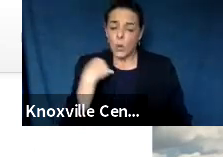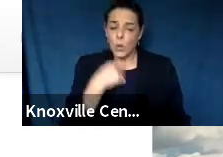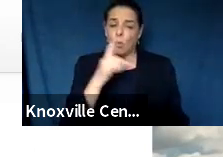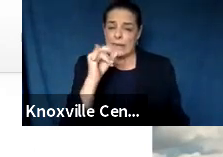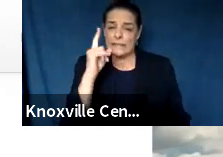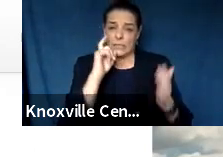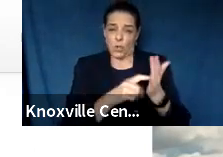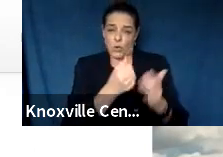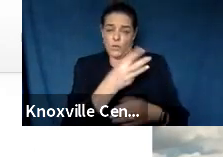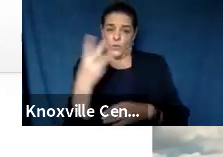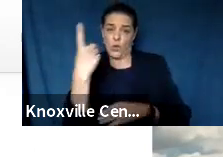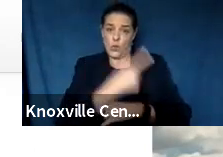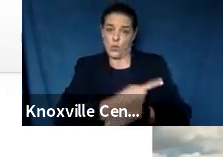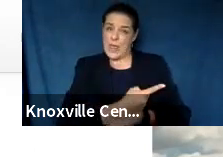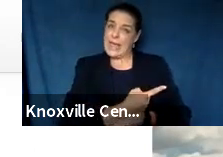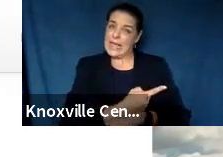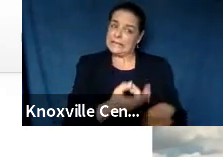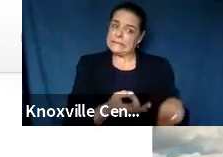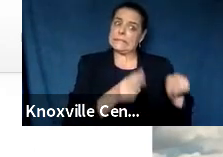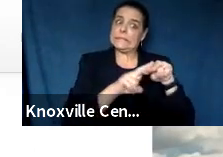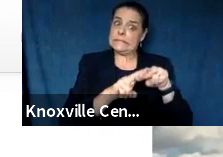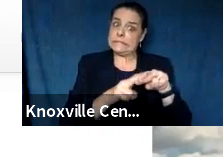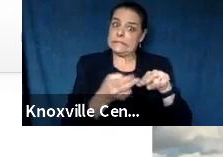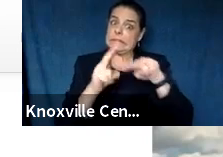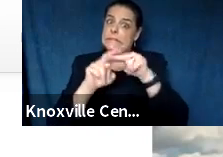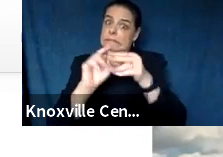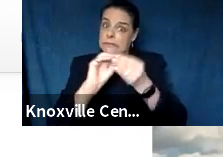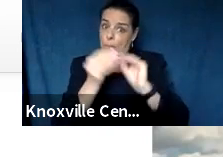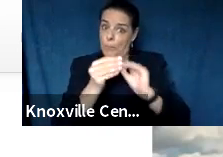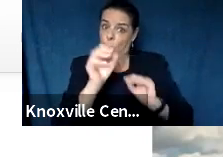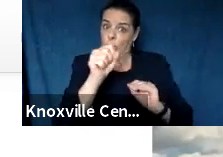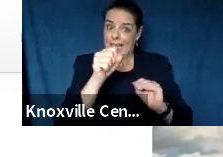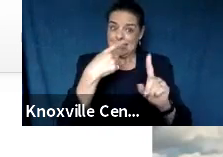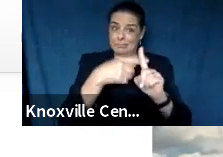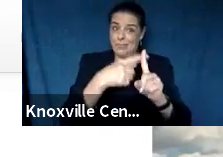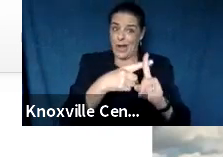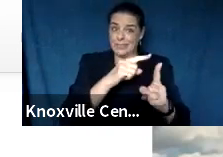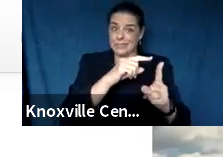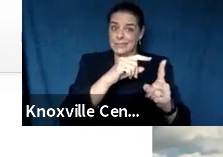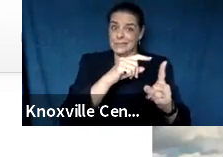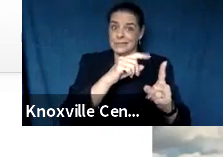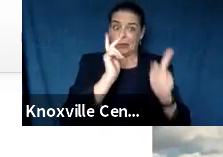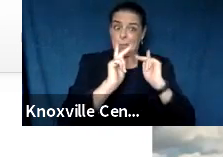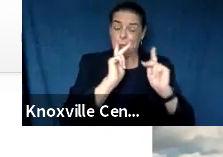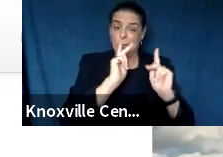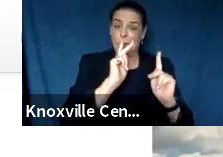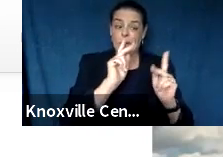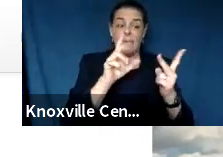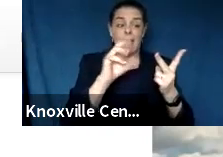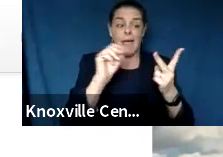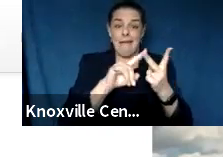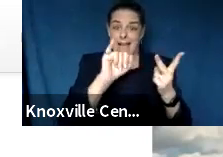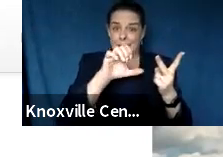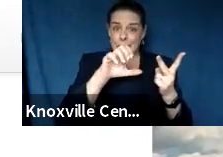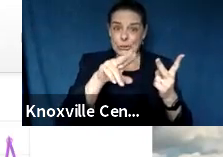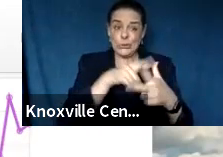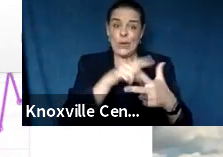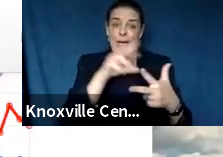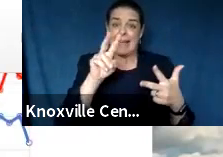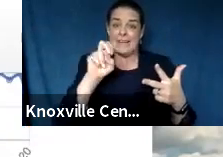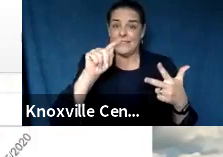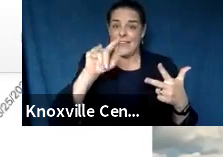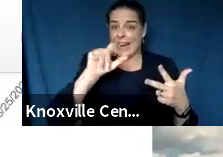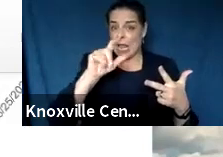days of statistically significant increases regarding positive patients, ICU patients, and ventilated patients, we spoke with our